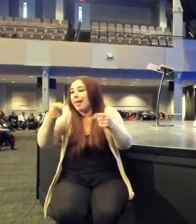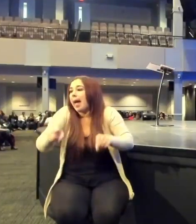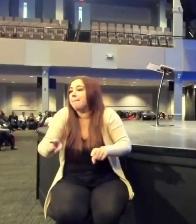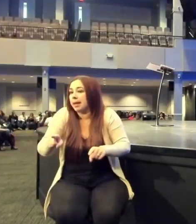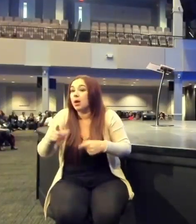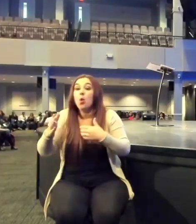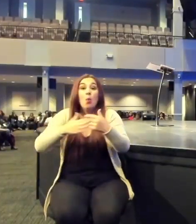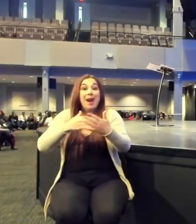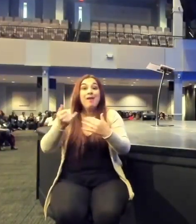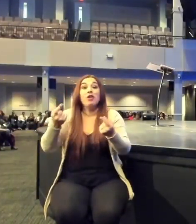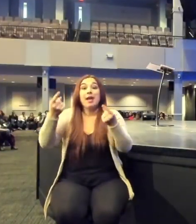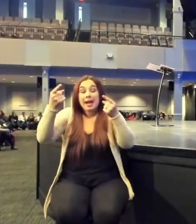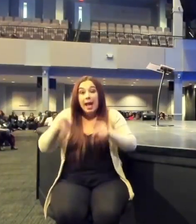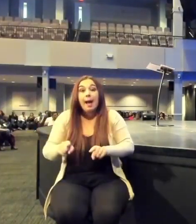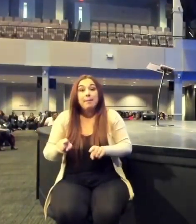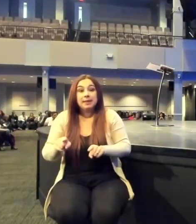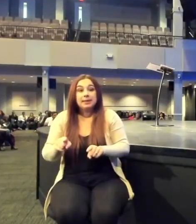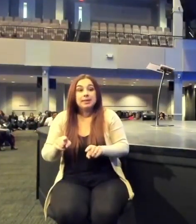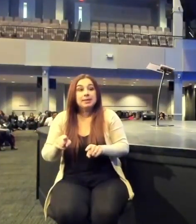happens, it is